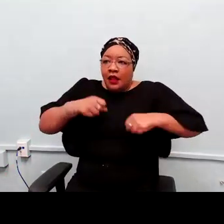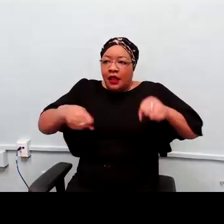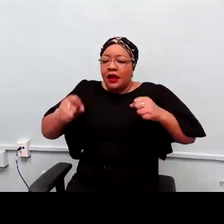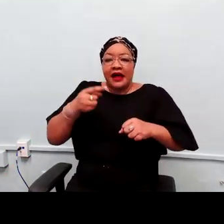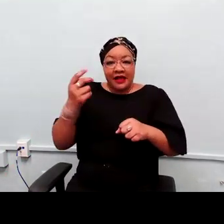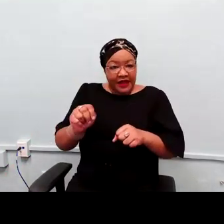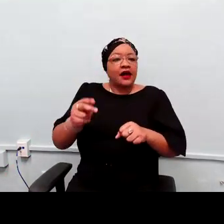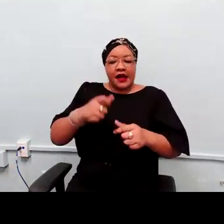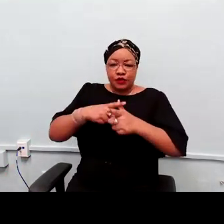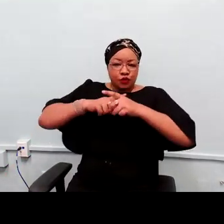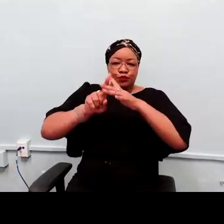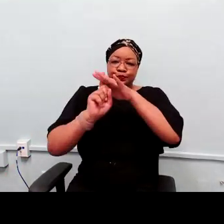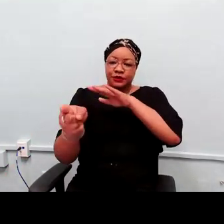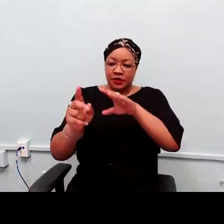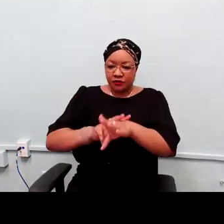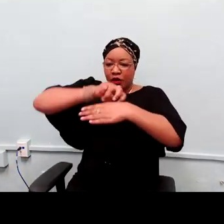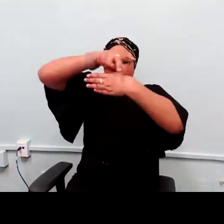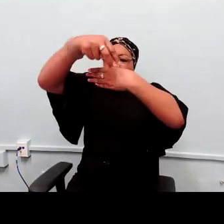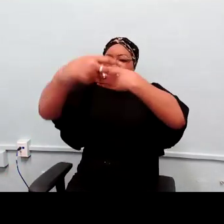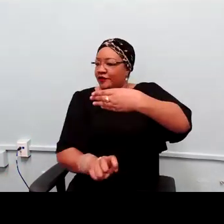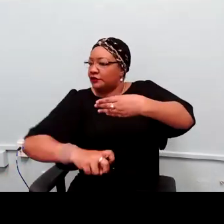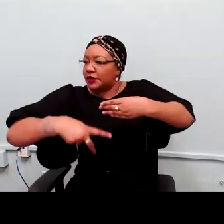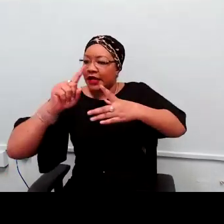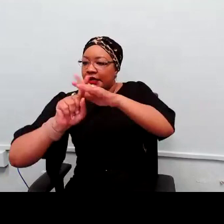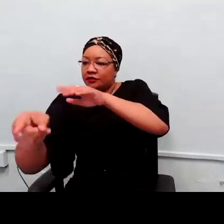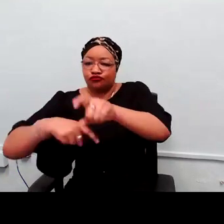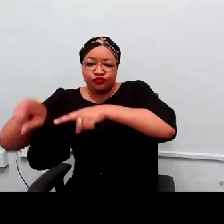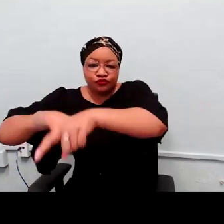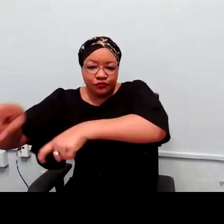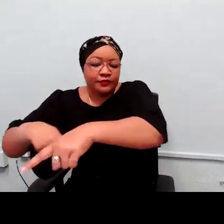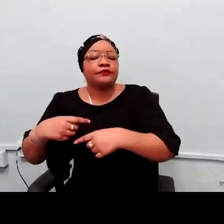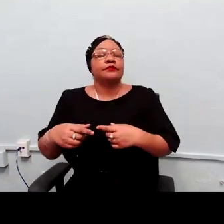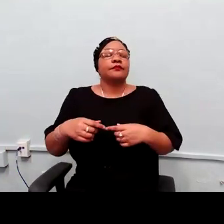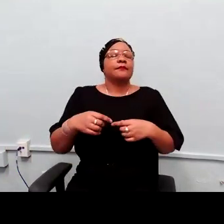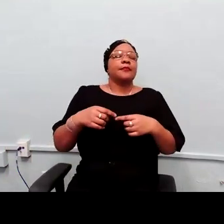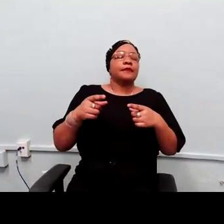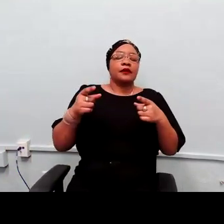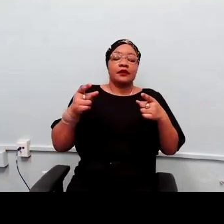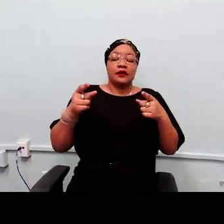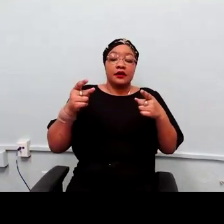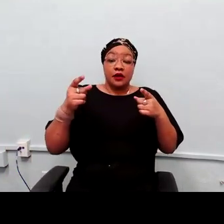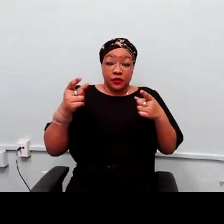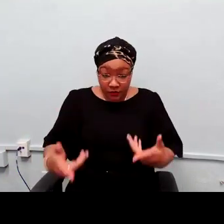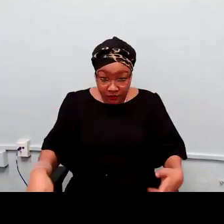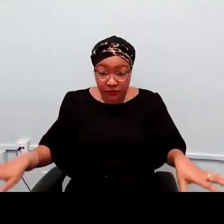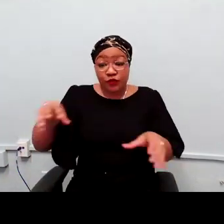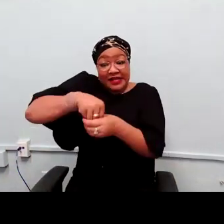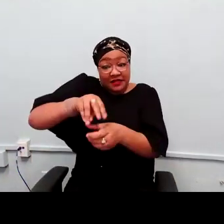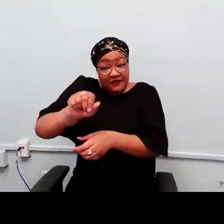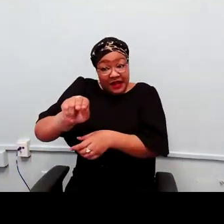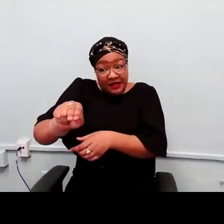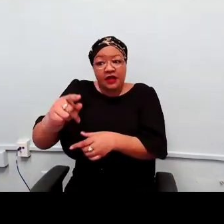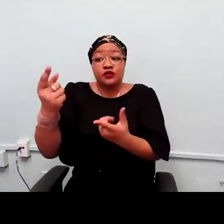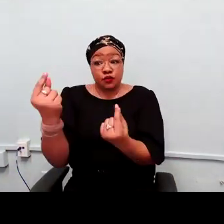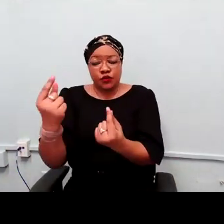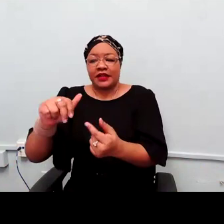fences. Once inside the van, she and Enrique circled around to the other side of the shopping center to pick up Mario,